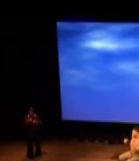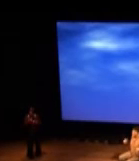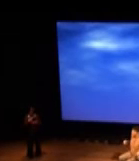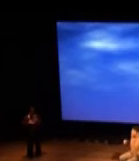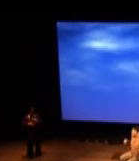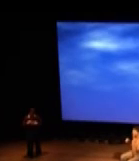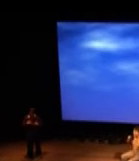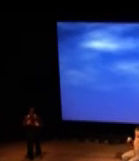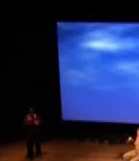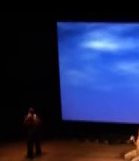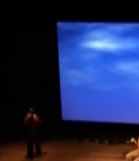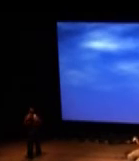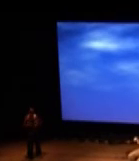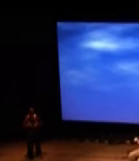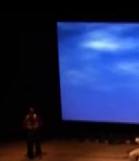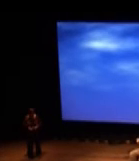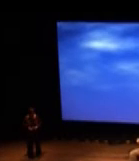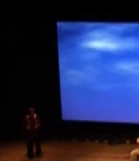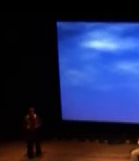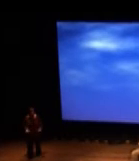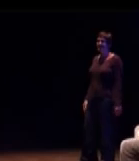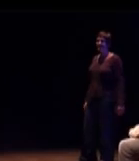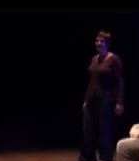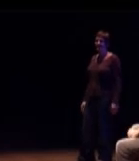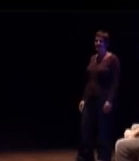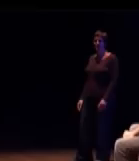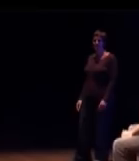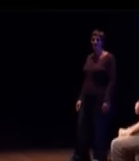The best that he could come up with.